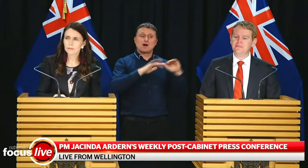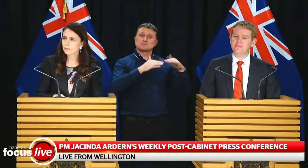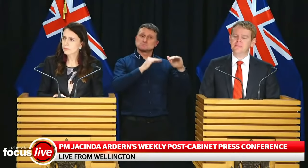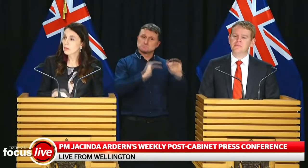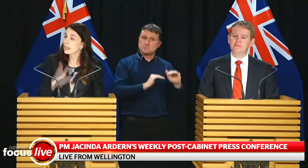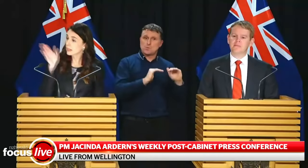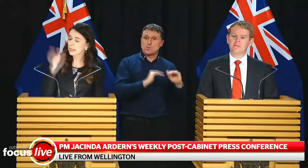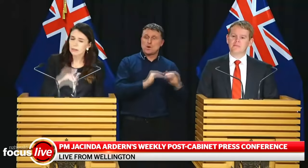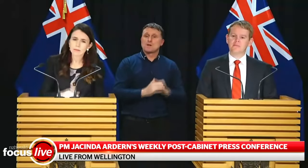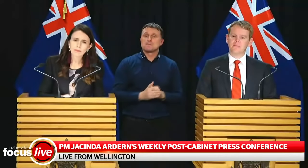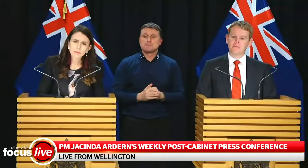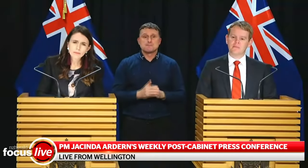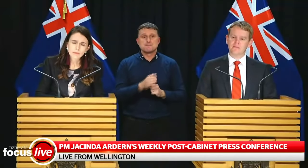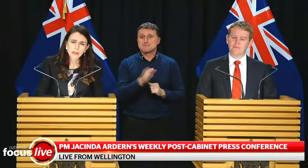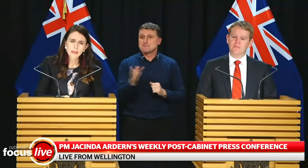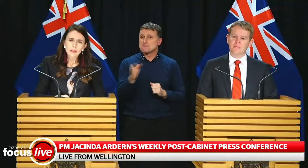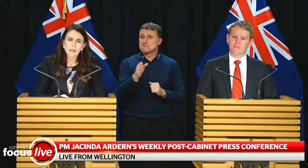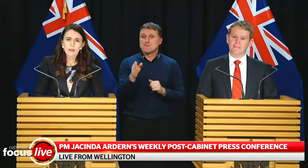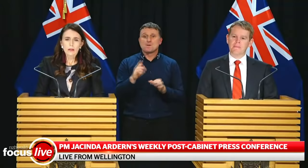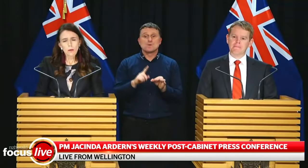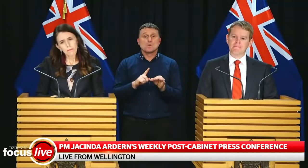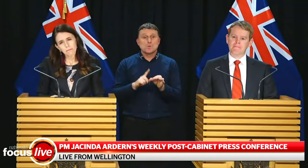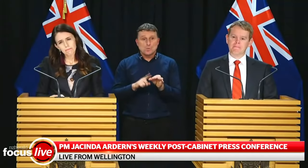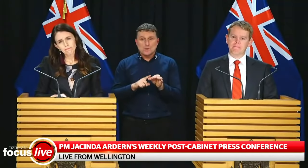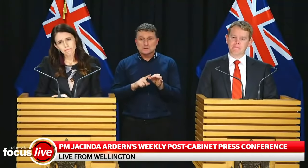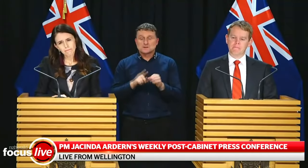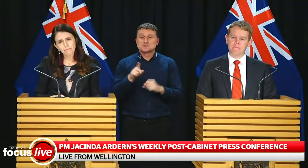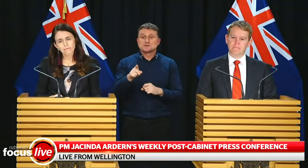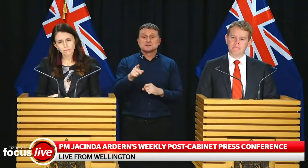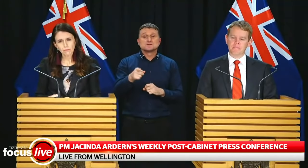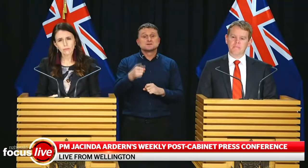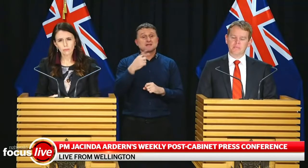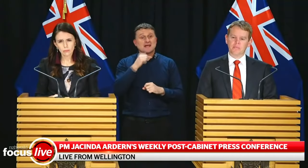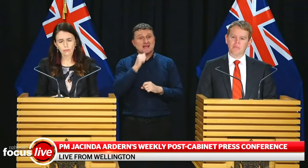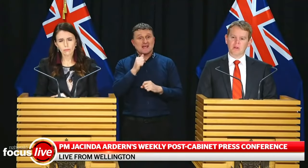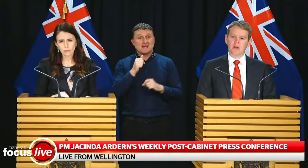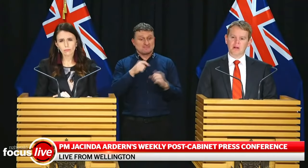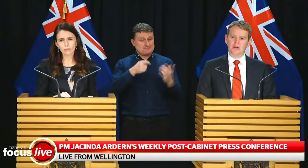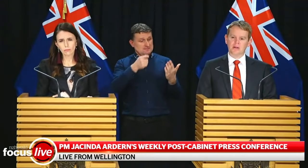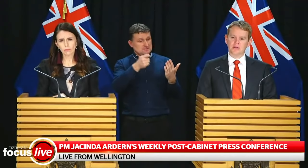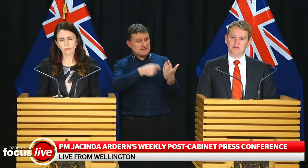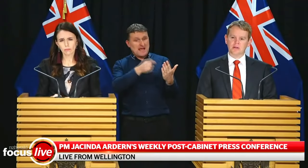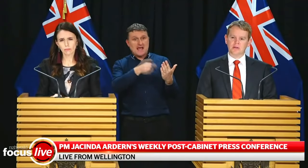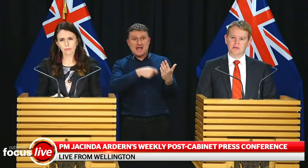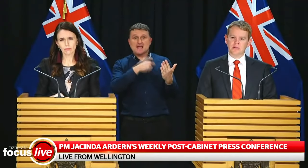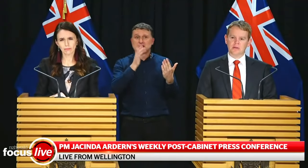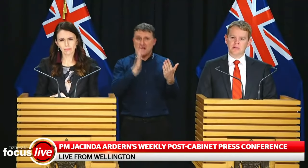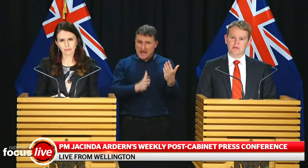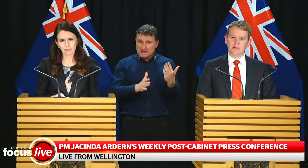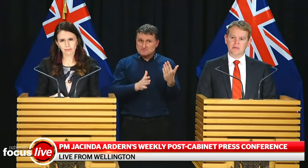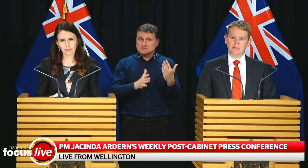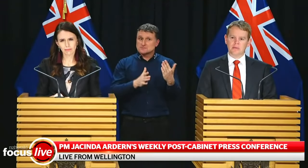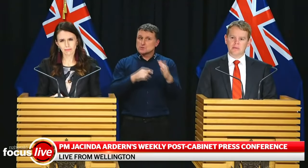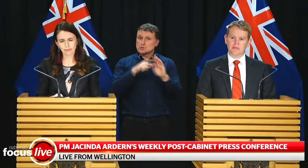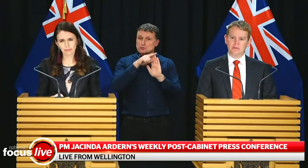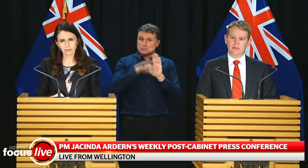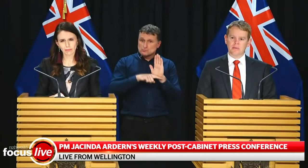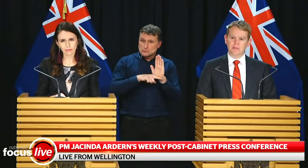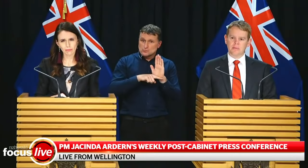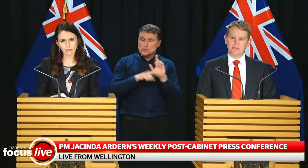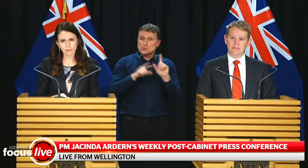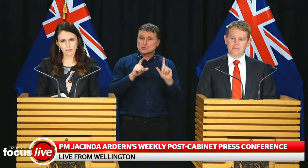March, you said that if you were to mandate even just scanning in at locations, Apple and Google would pull their support for the